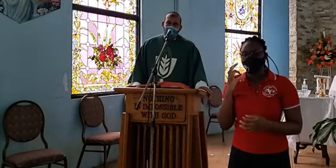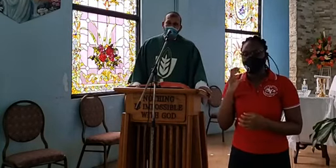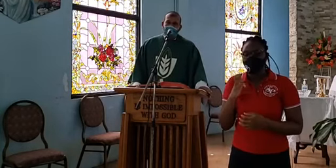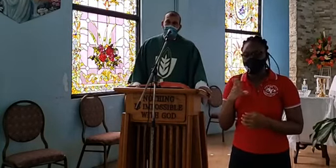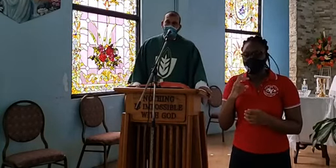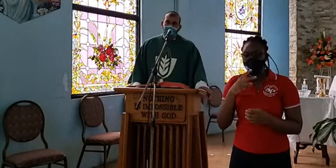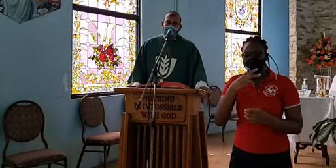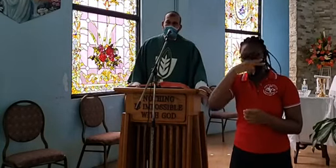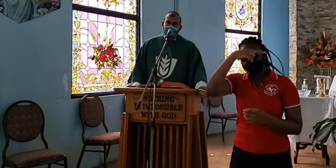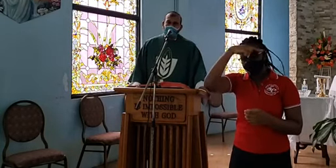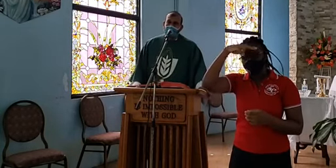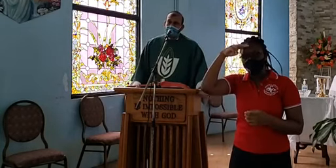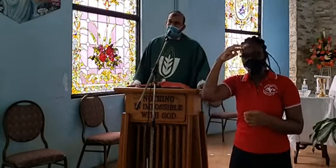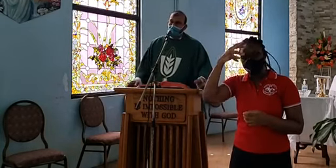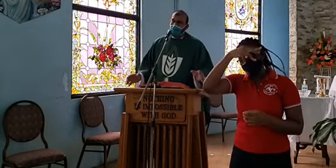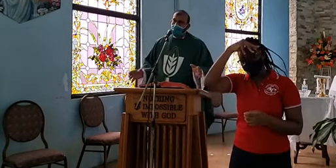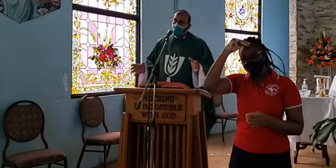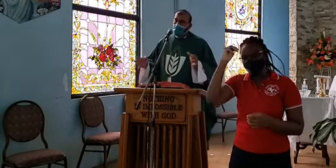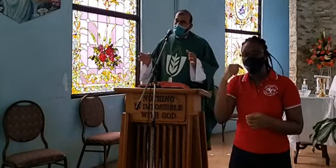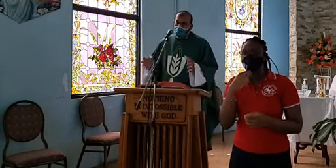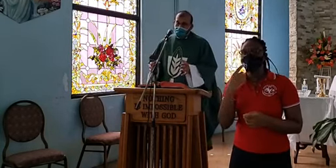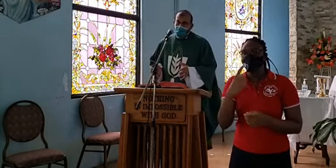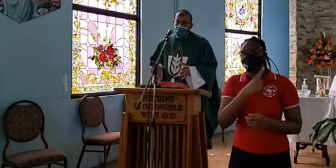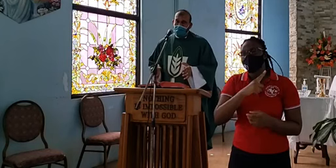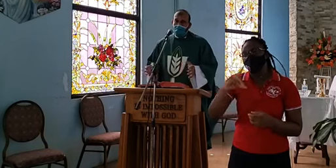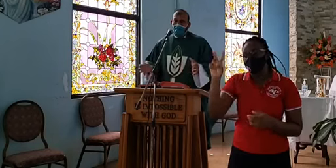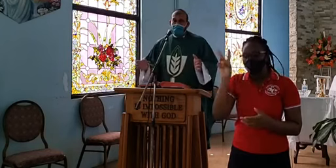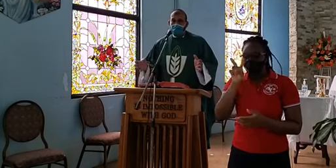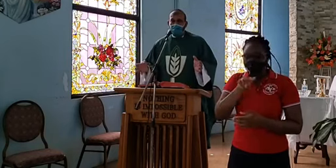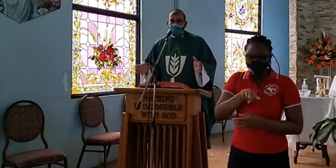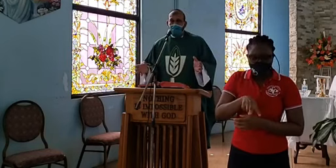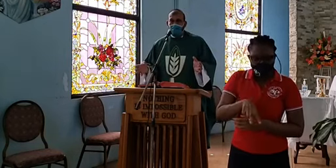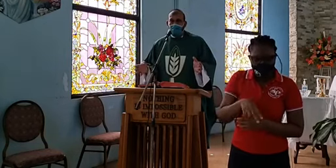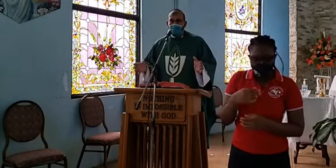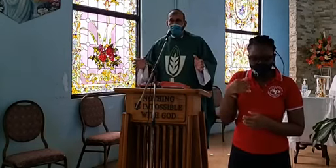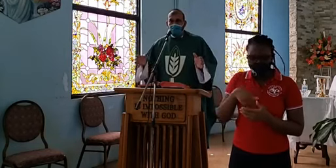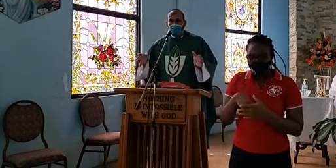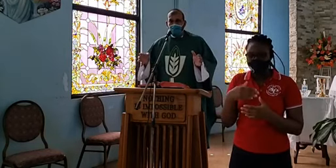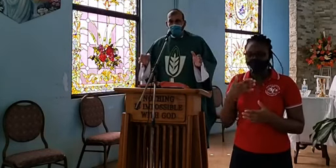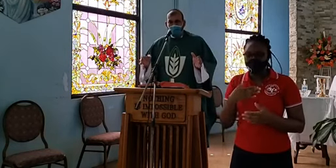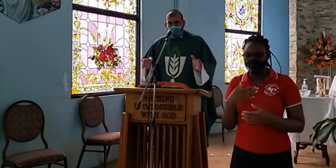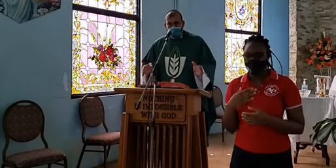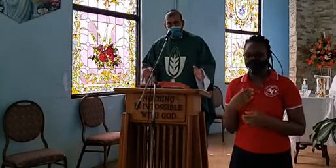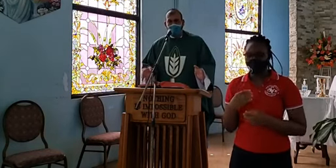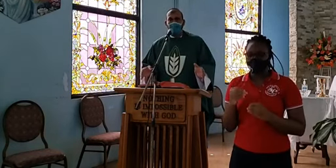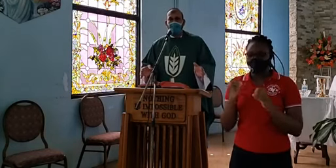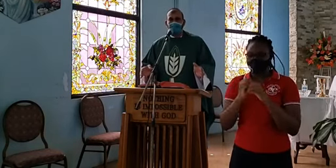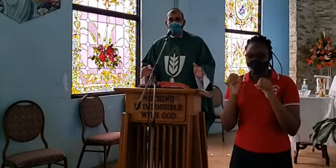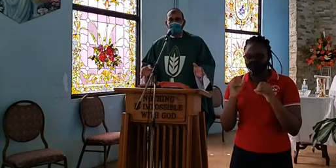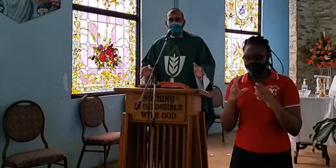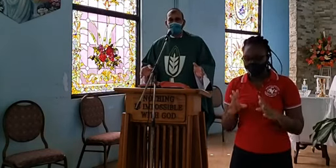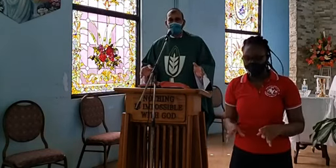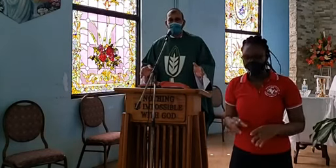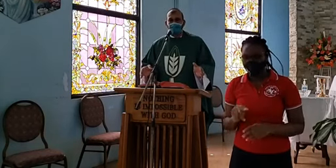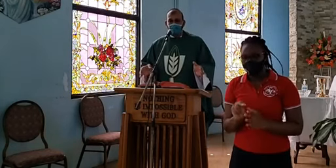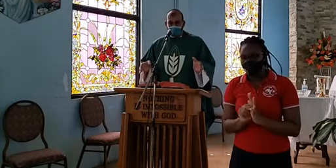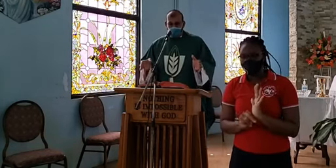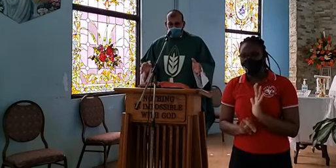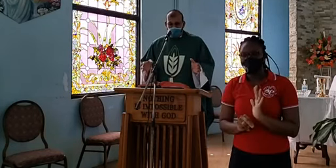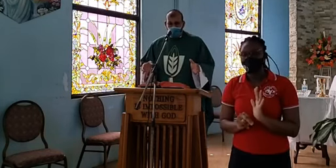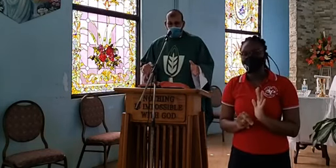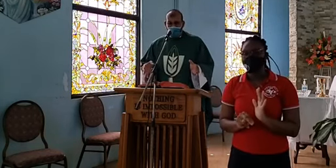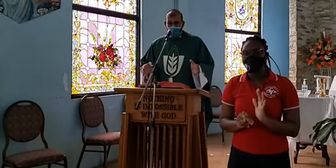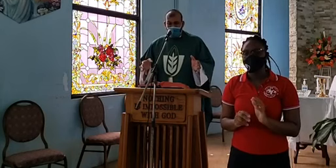Blessed Virgin Mary said, the Lord looked down in my nothingness.